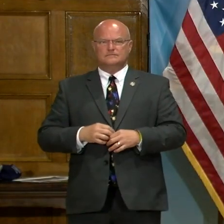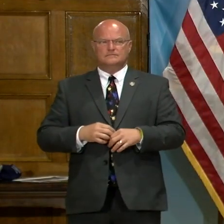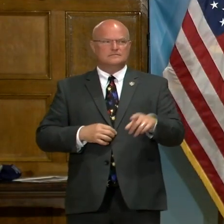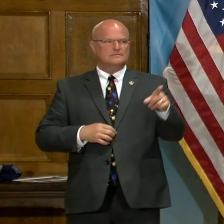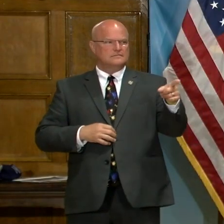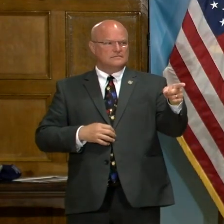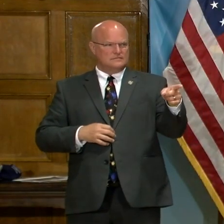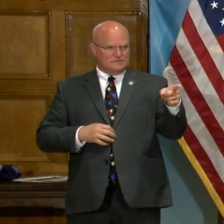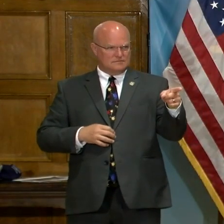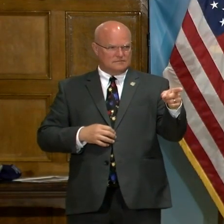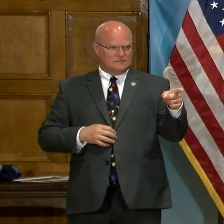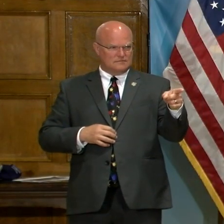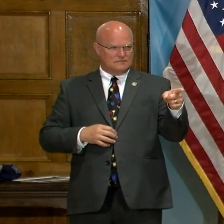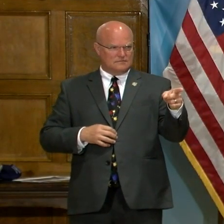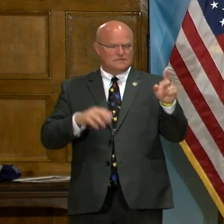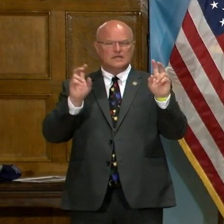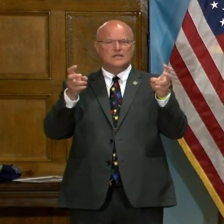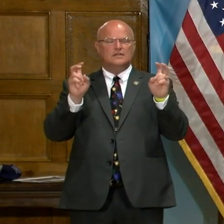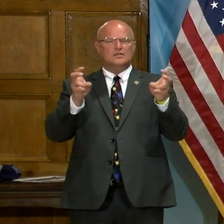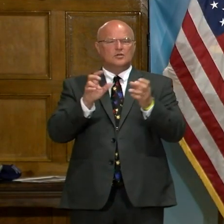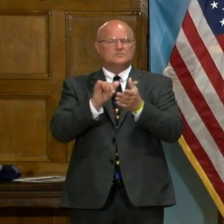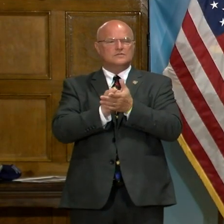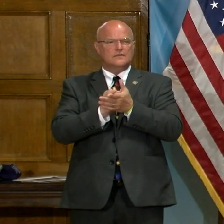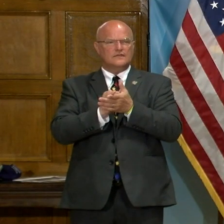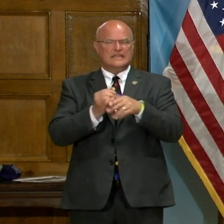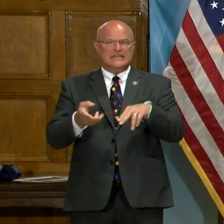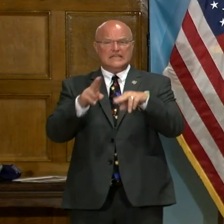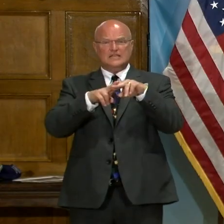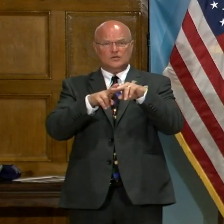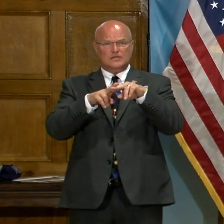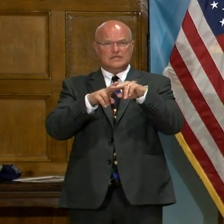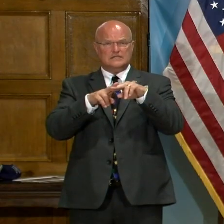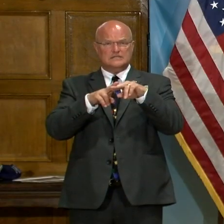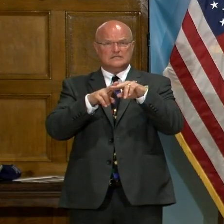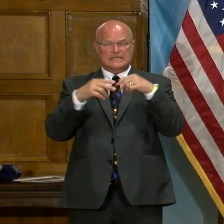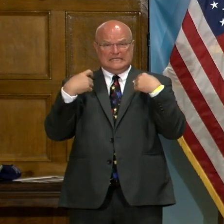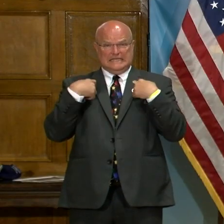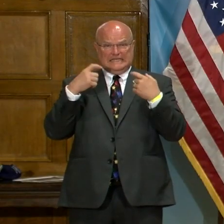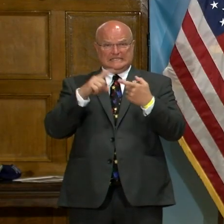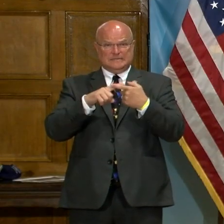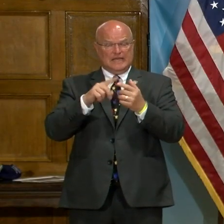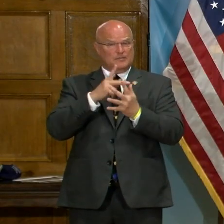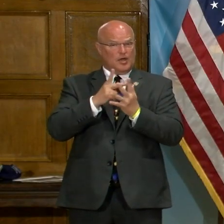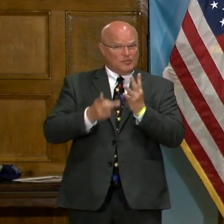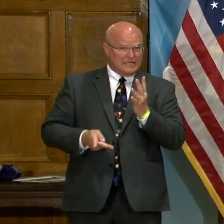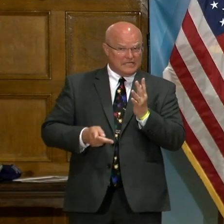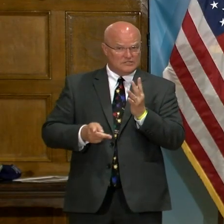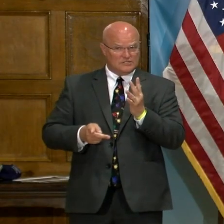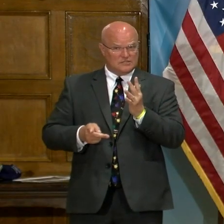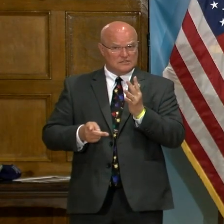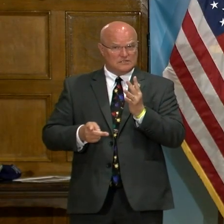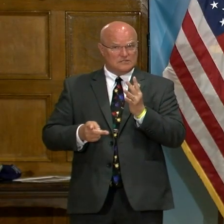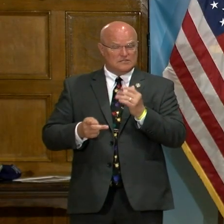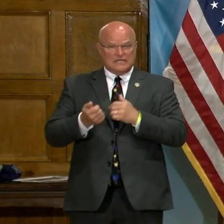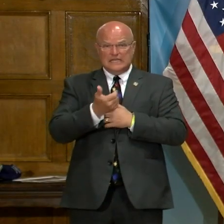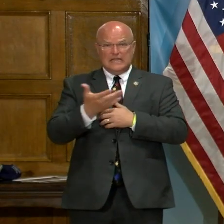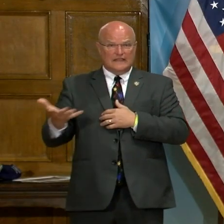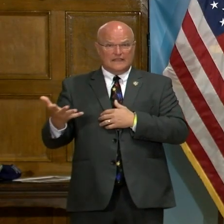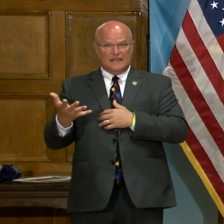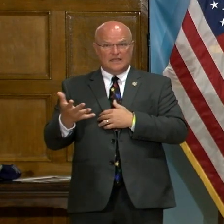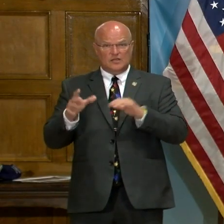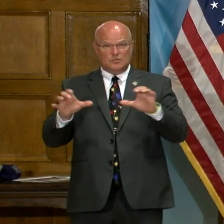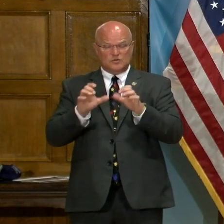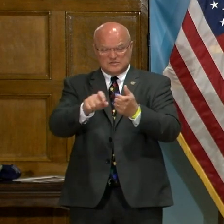Yes. In terms of the increase on the Hispanic population, is there anything you're going to be